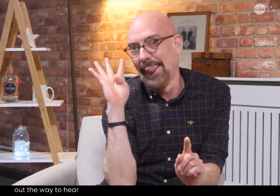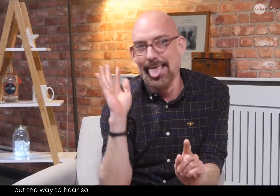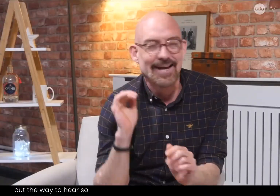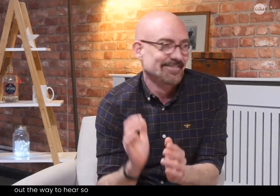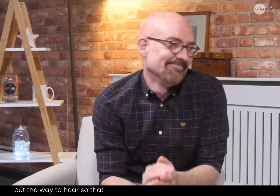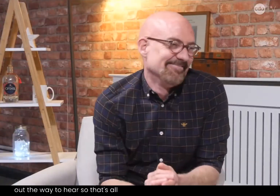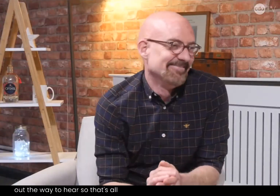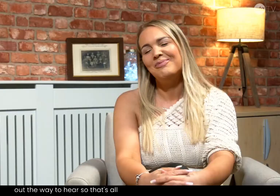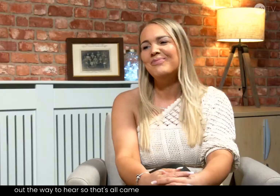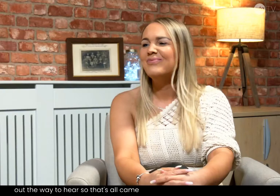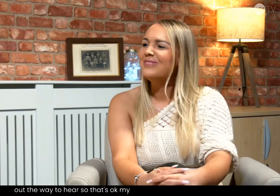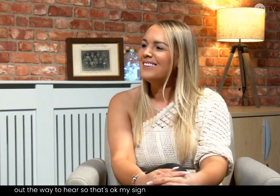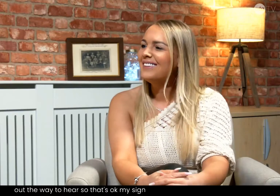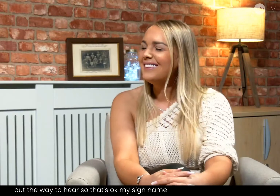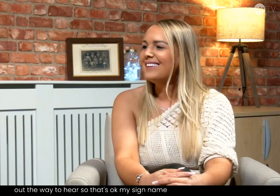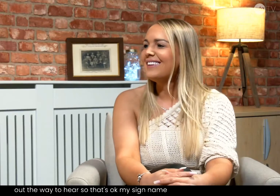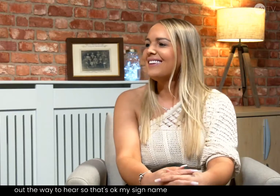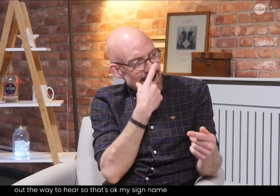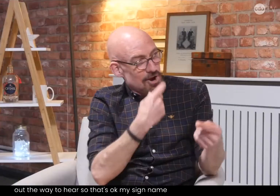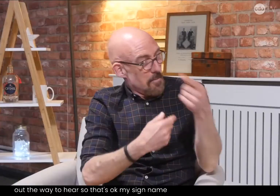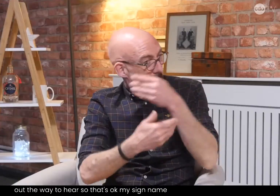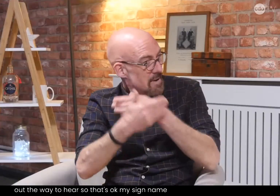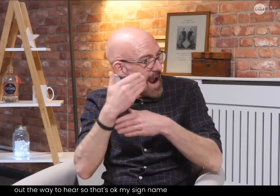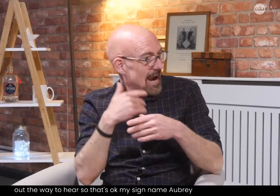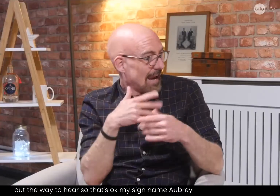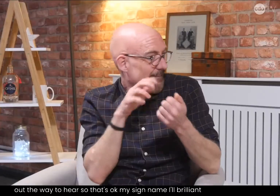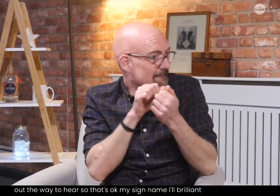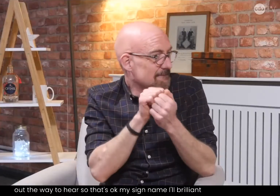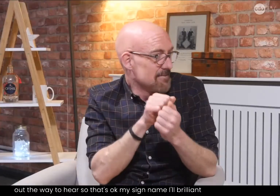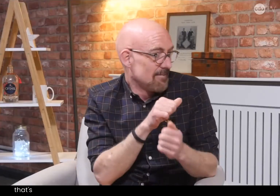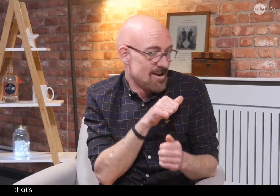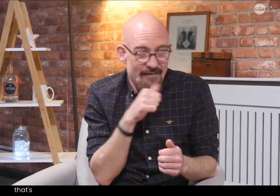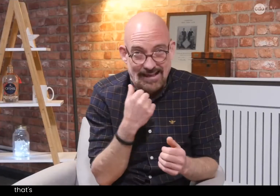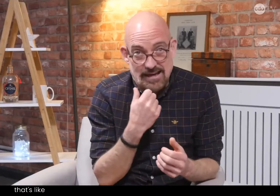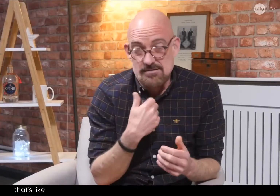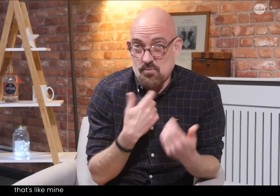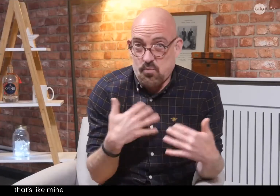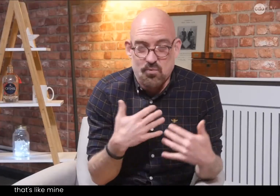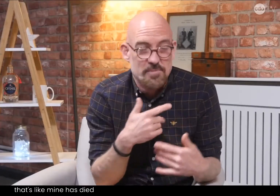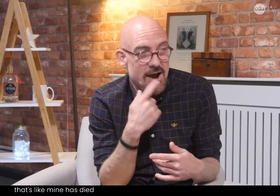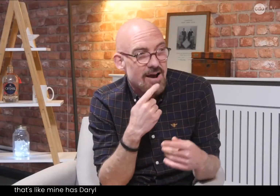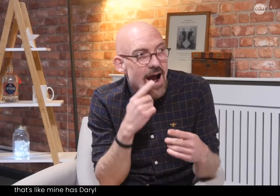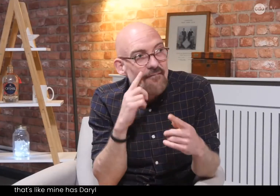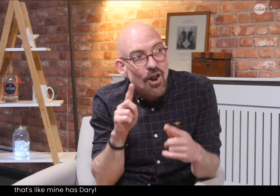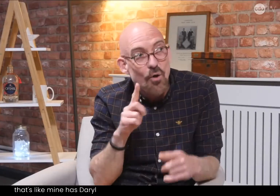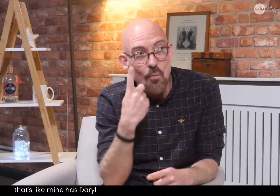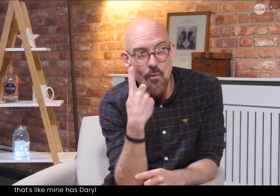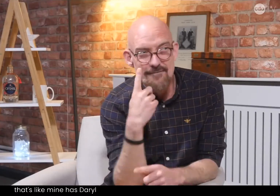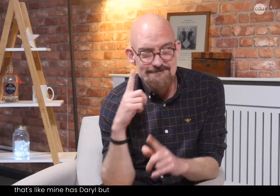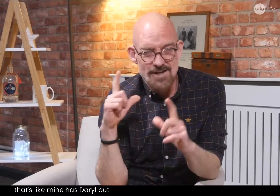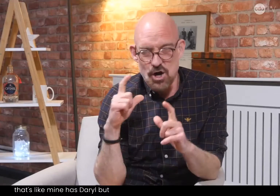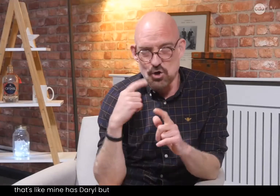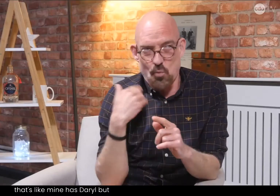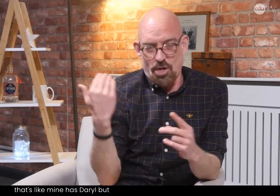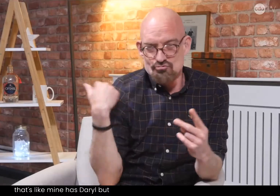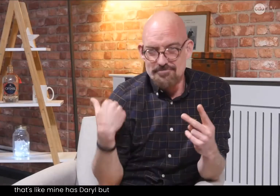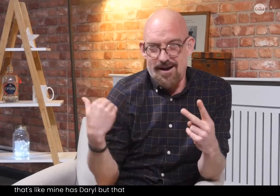sign name. Oh, brilliant. That's like mine. This is Daryl. But thank you, that was just brilliant. So